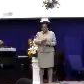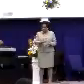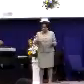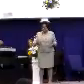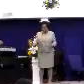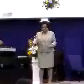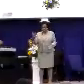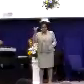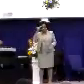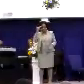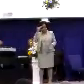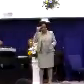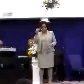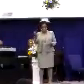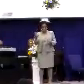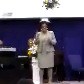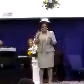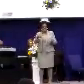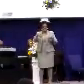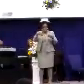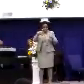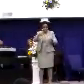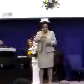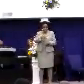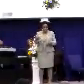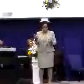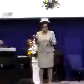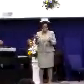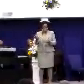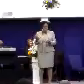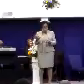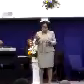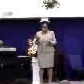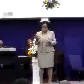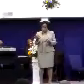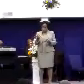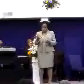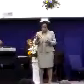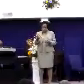And so when they go, they want those things. How many know about Power Rangers?